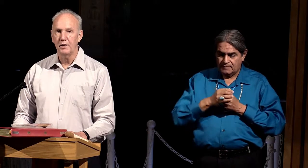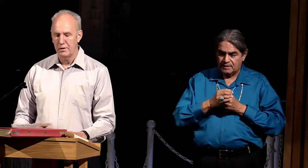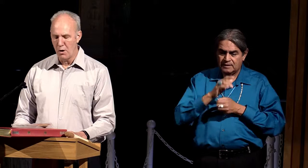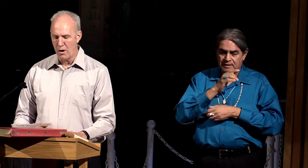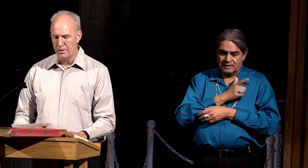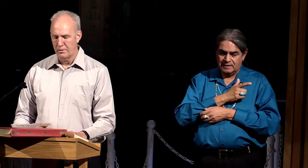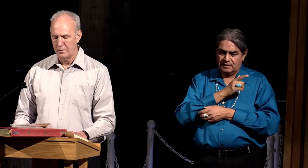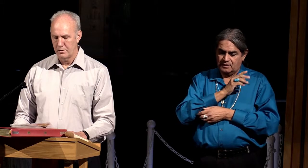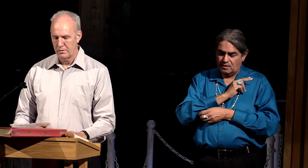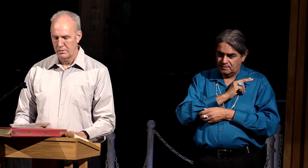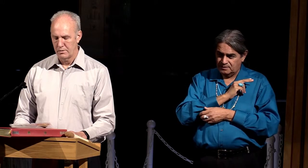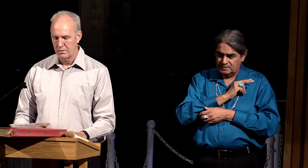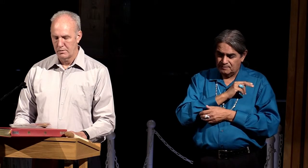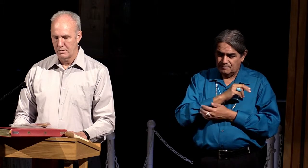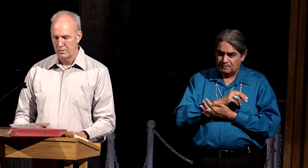Linda Nard.